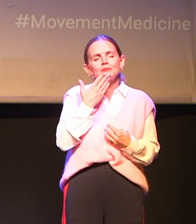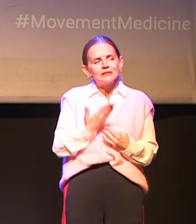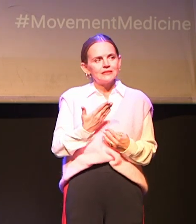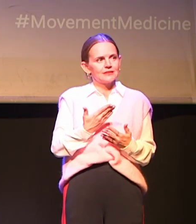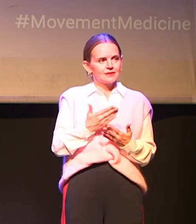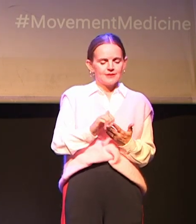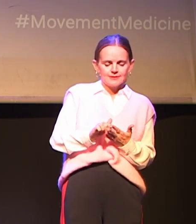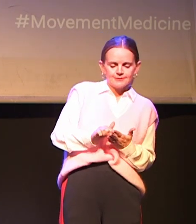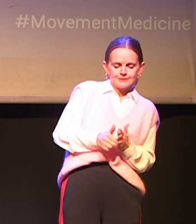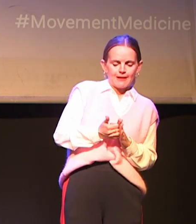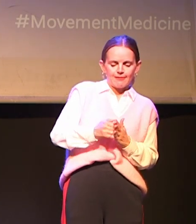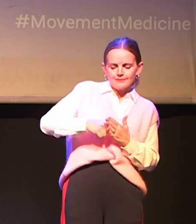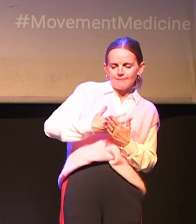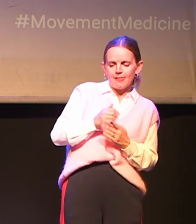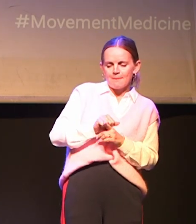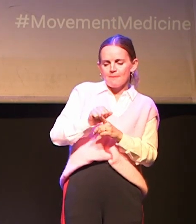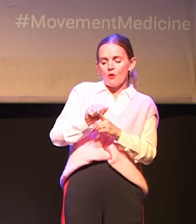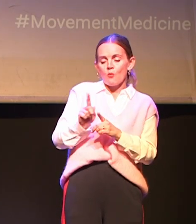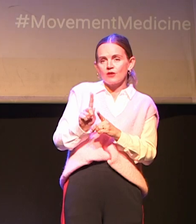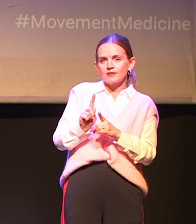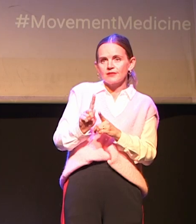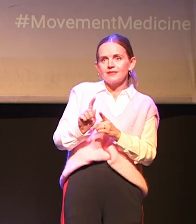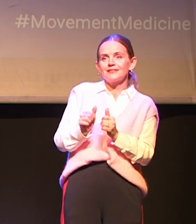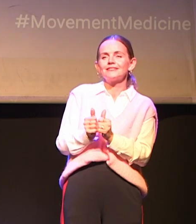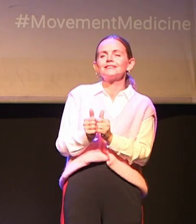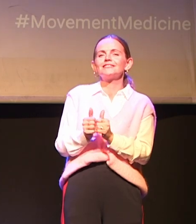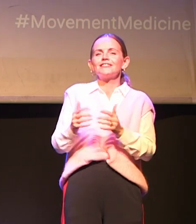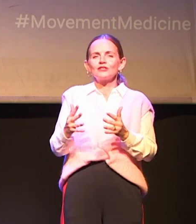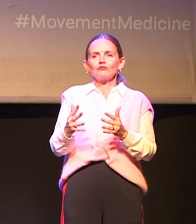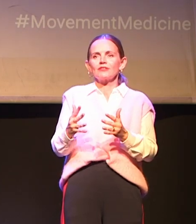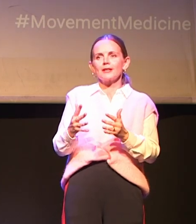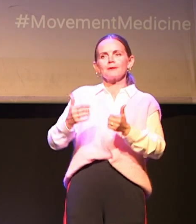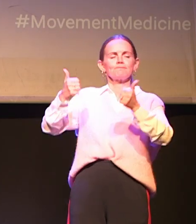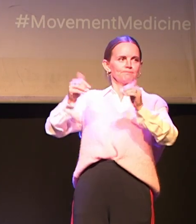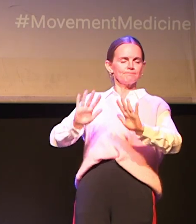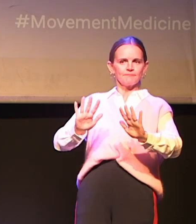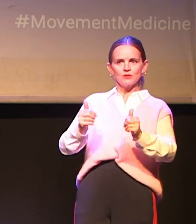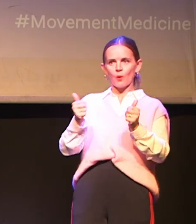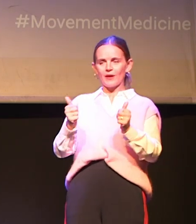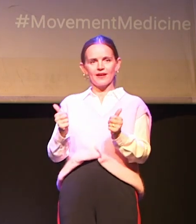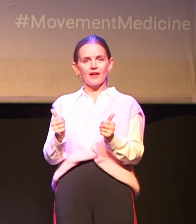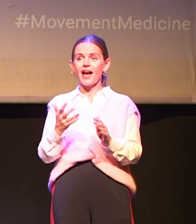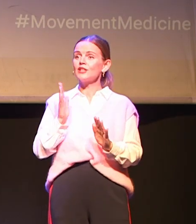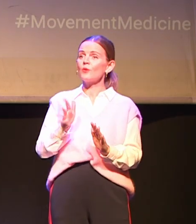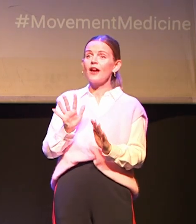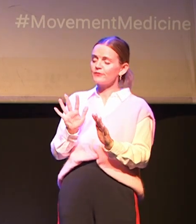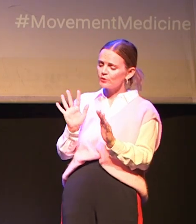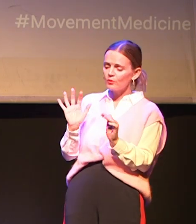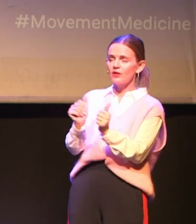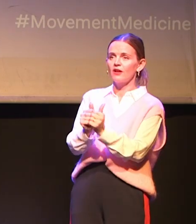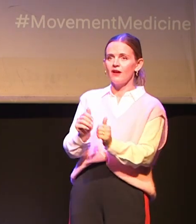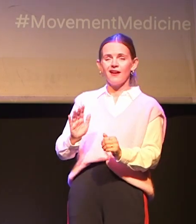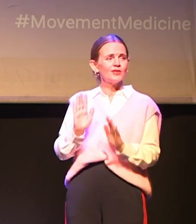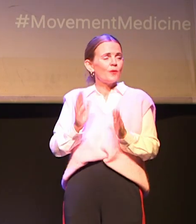the art of skillfully disagreeing? Can we just do that? I don't have to agree with you. Fam, I don't even